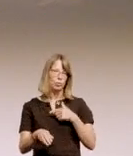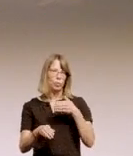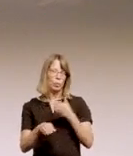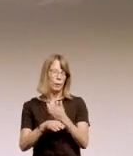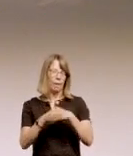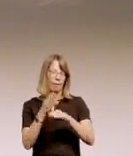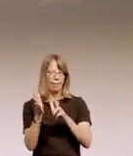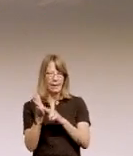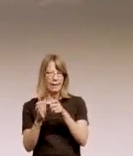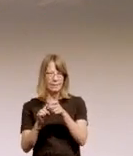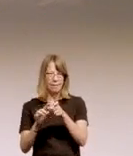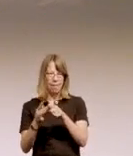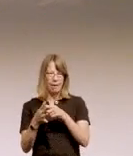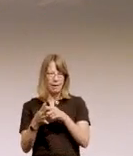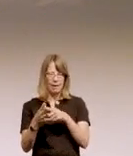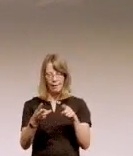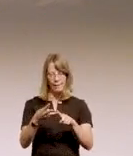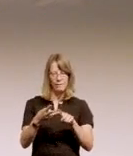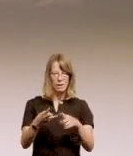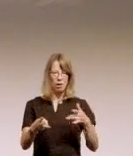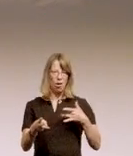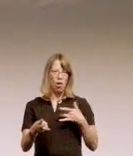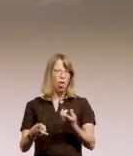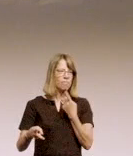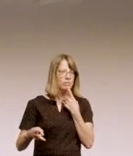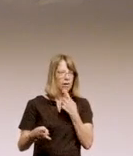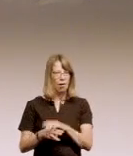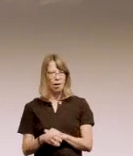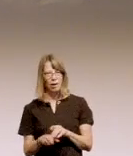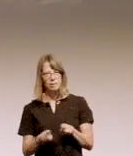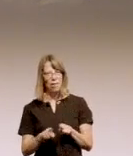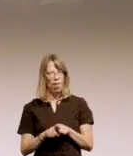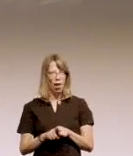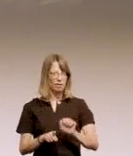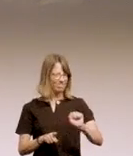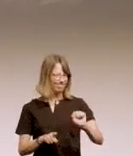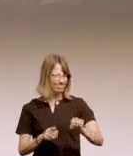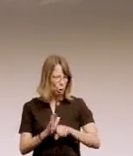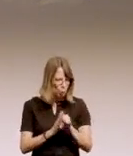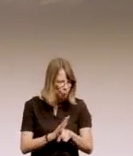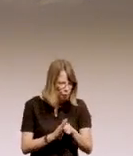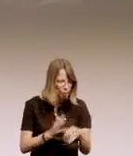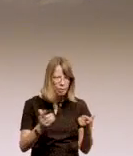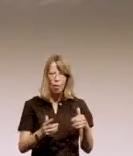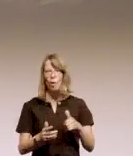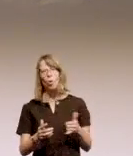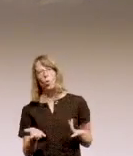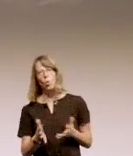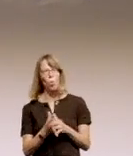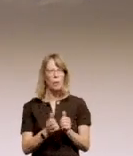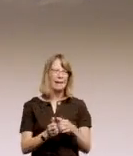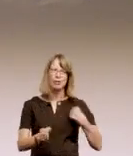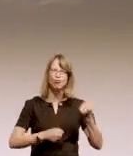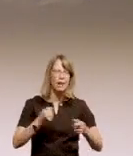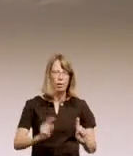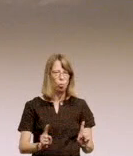projects, and you would have a lifestyle facet. The lifestyle facet being, do you spend a lot of your time on computers? Do you go running on the weekends? Anything